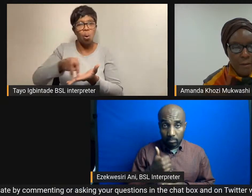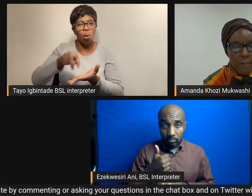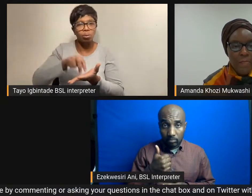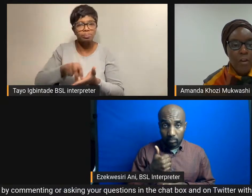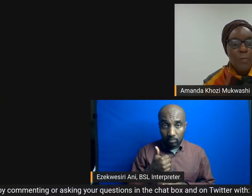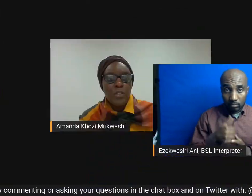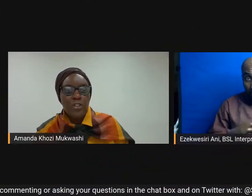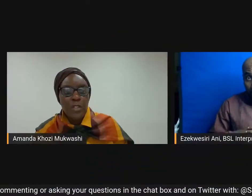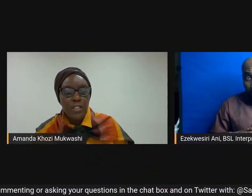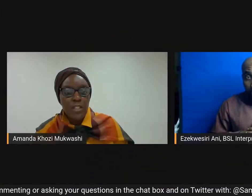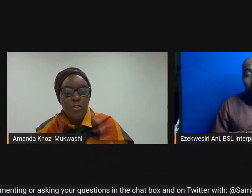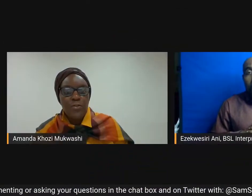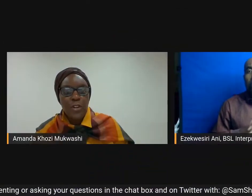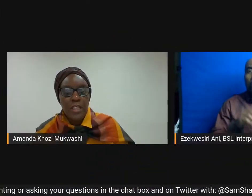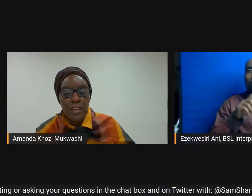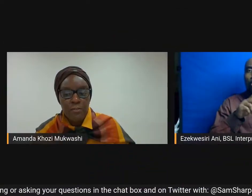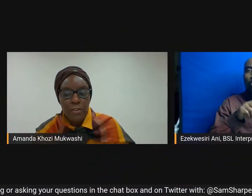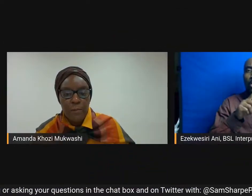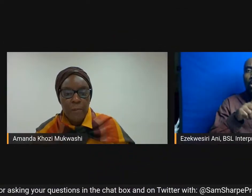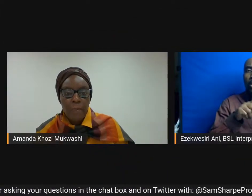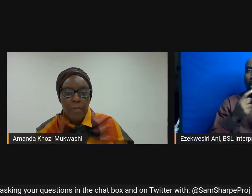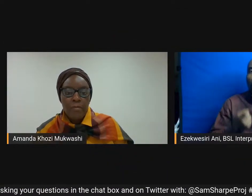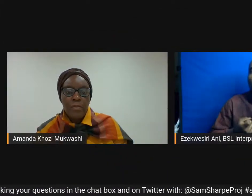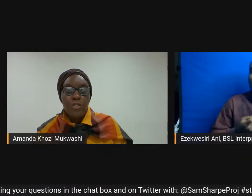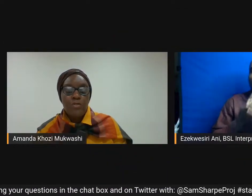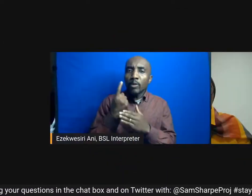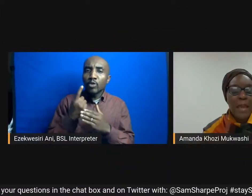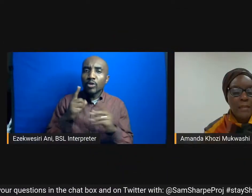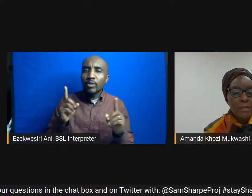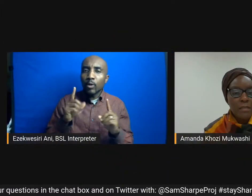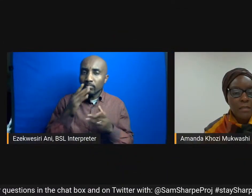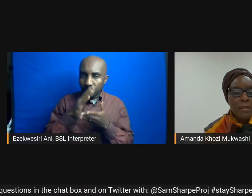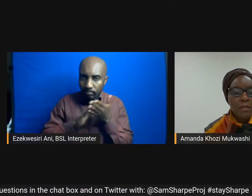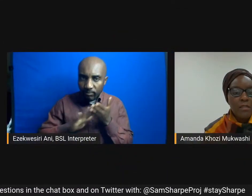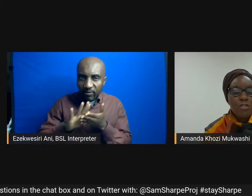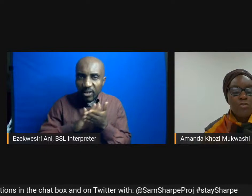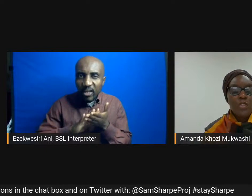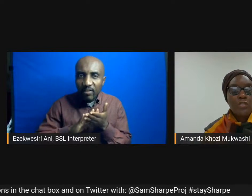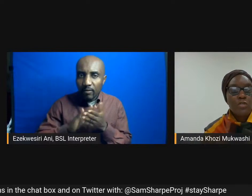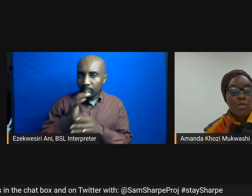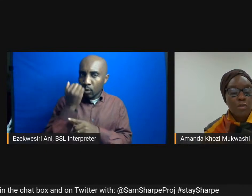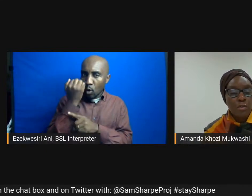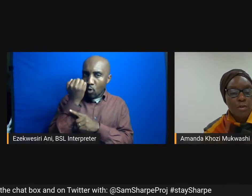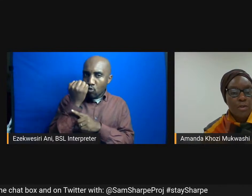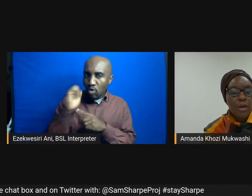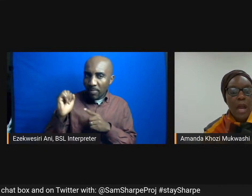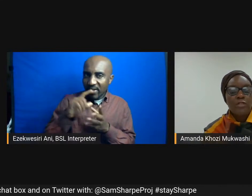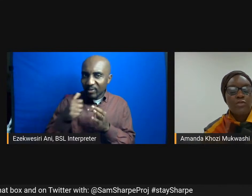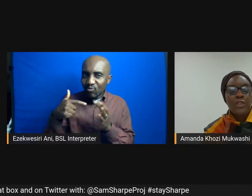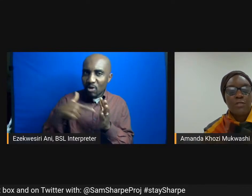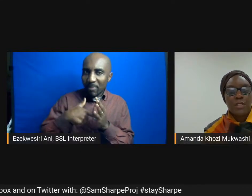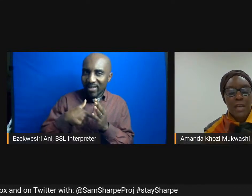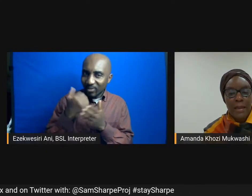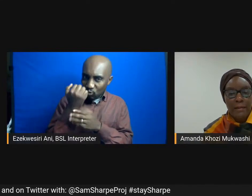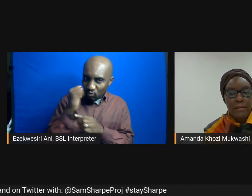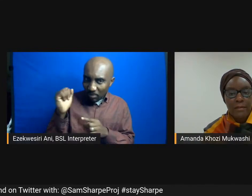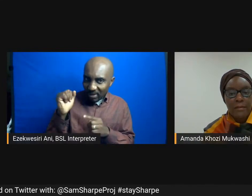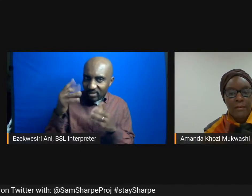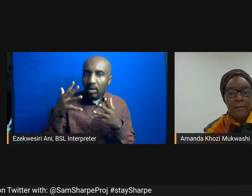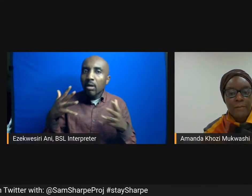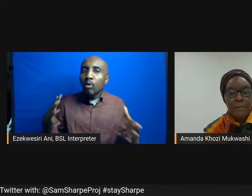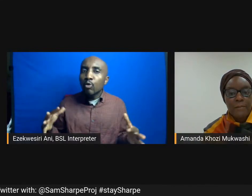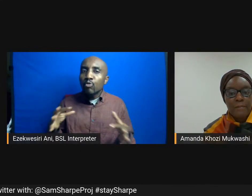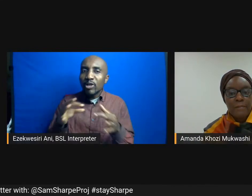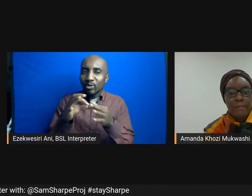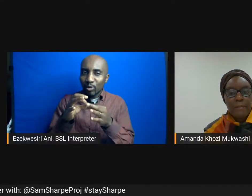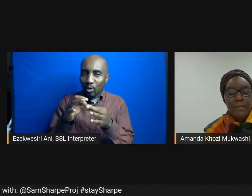3, the opportunity to forgive, to repent, to restore, and to reconcile.